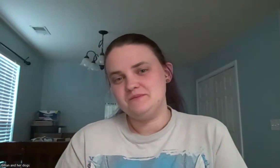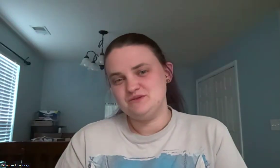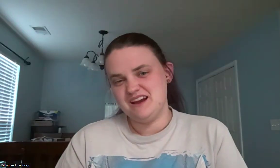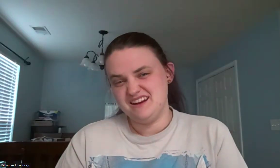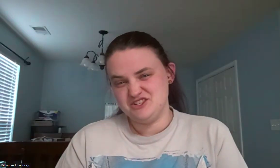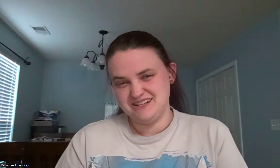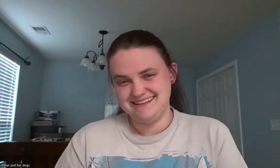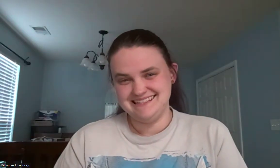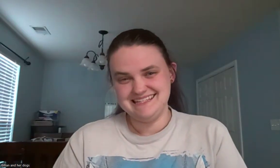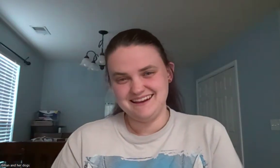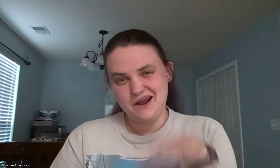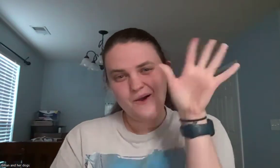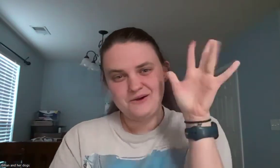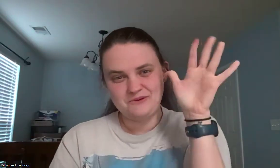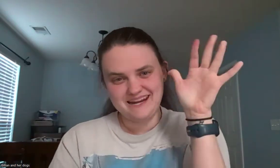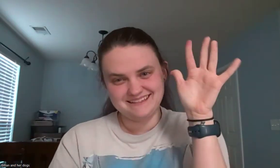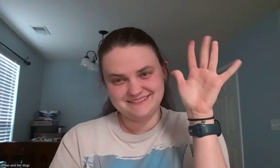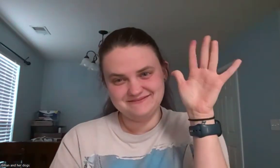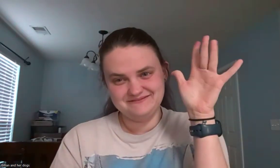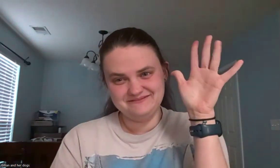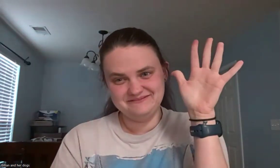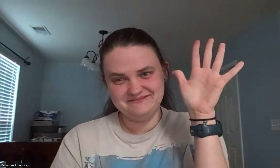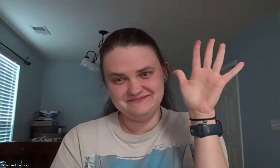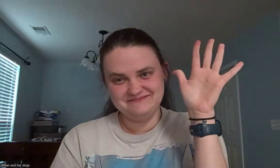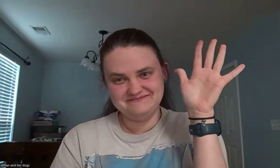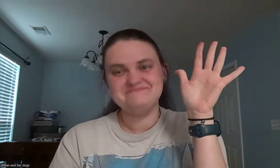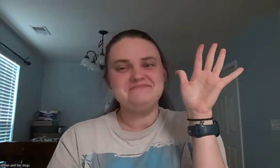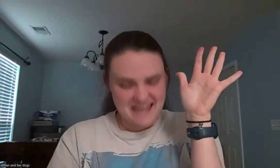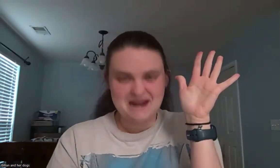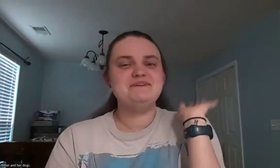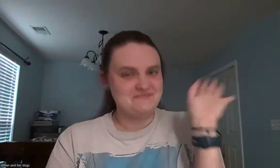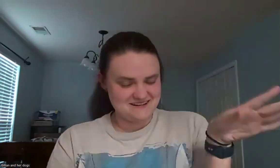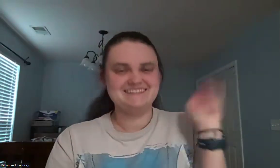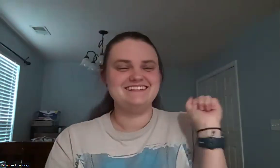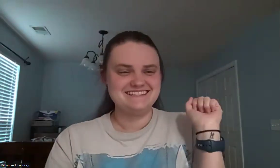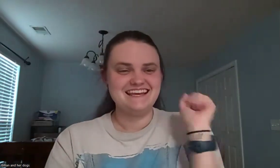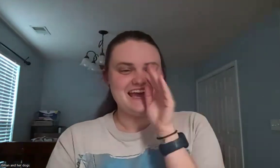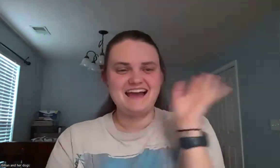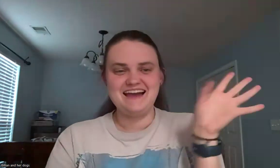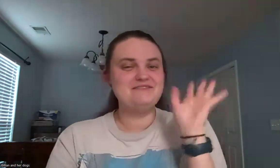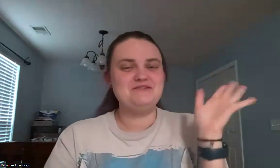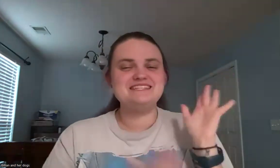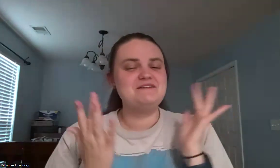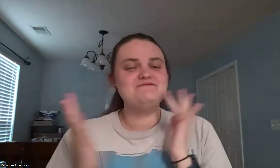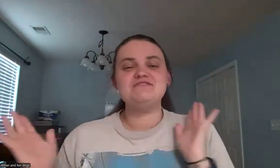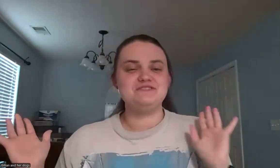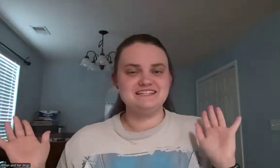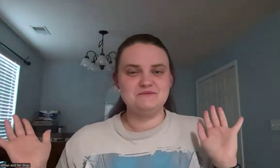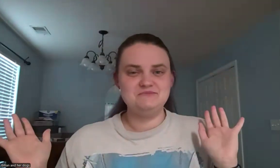to 999 on one hand. And I'm being very serious. Like, I don't know. That's like my favorite thing to tell people because they're